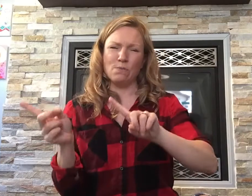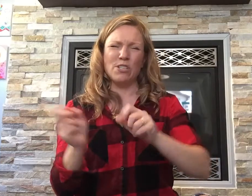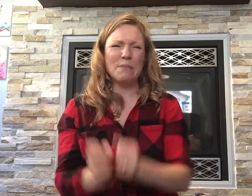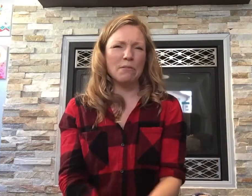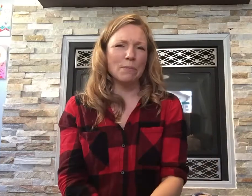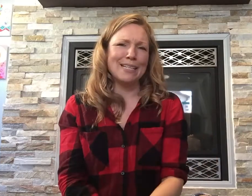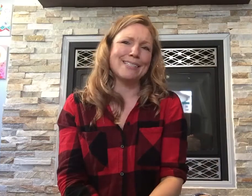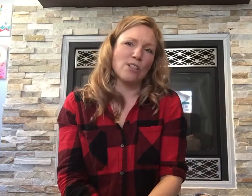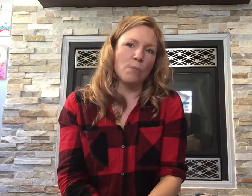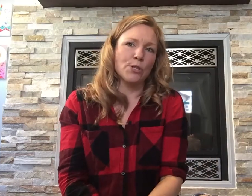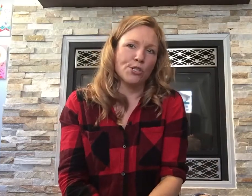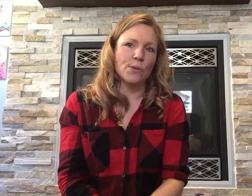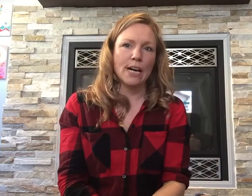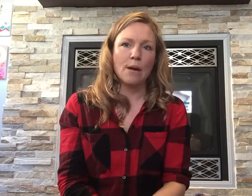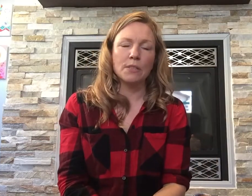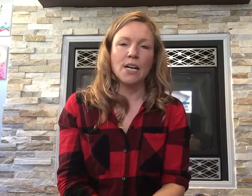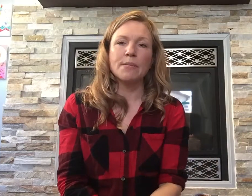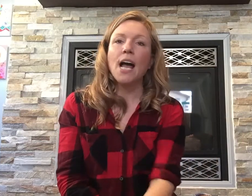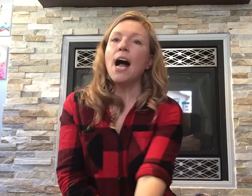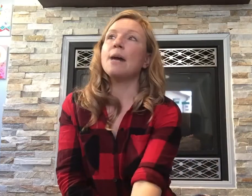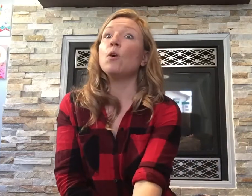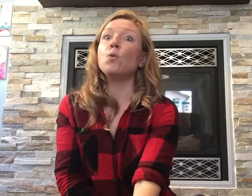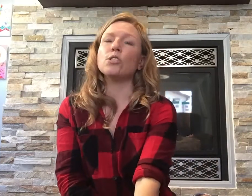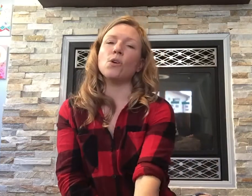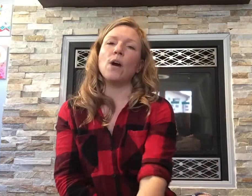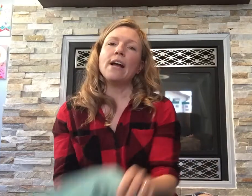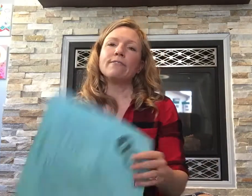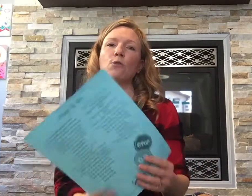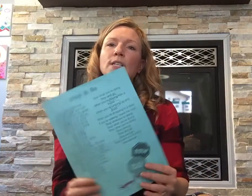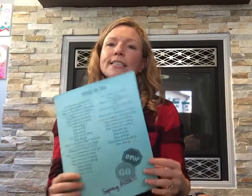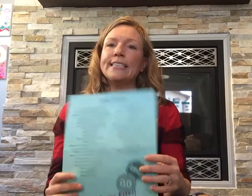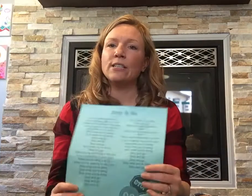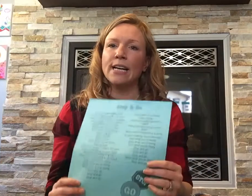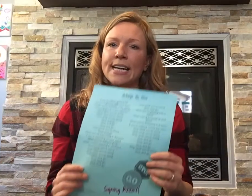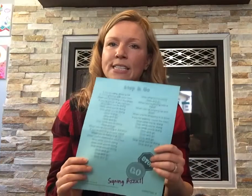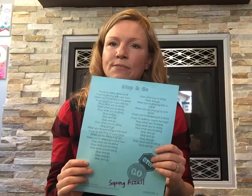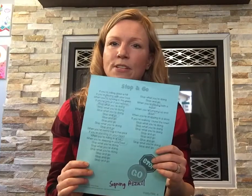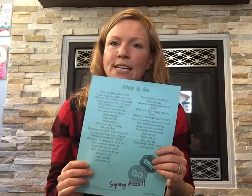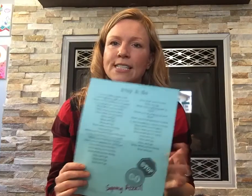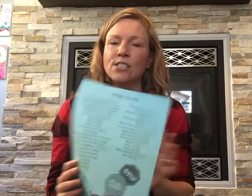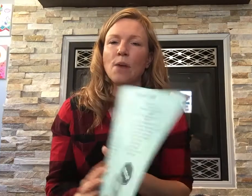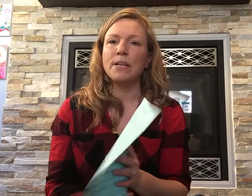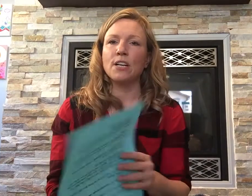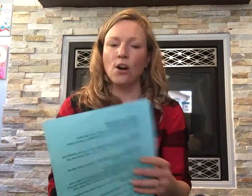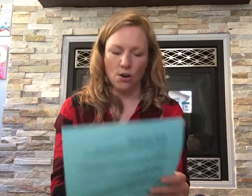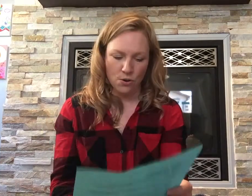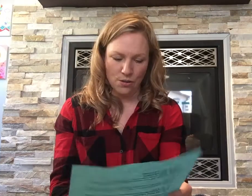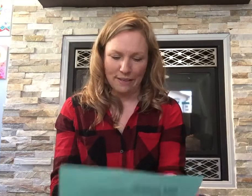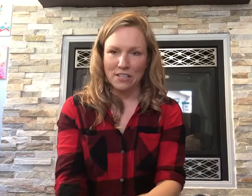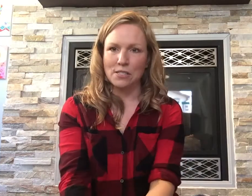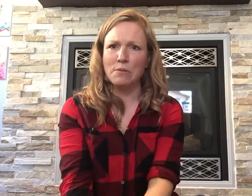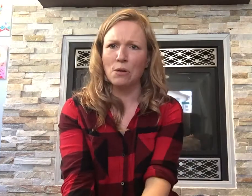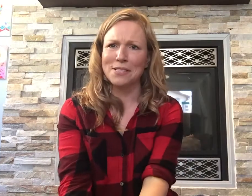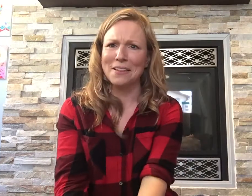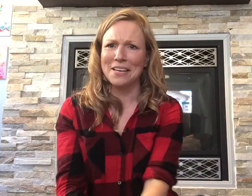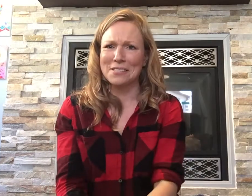She might repeat stop what you're doing a couple times. So for lyrics for this stop and go, I've got some notes on there,